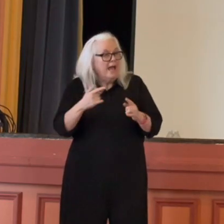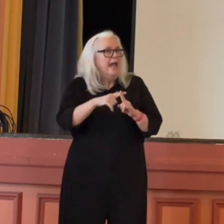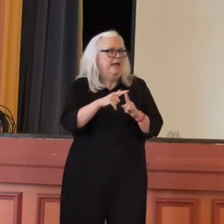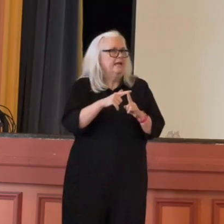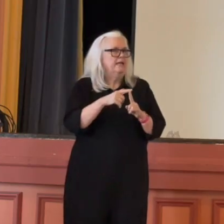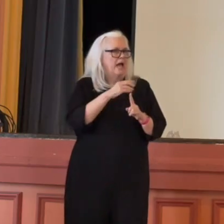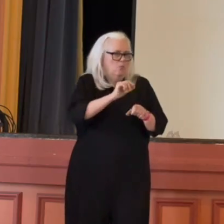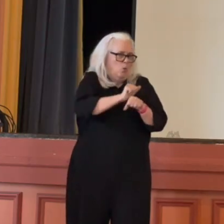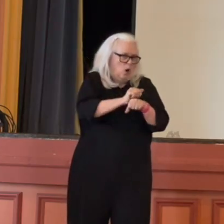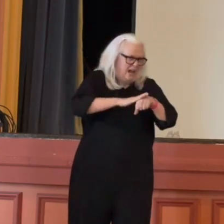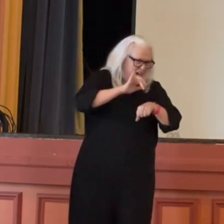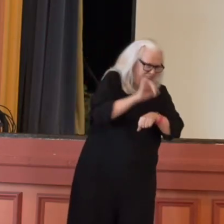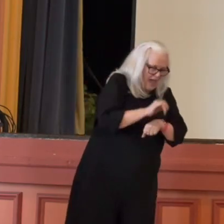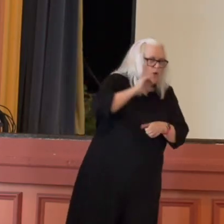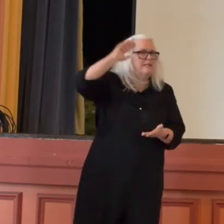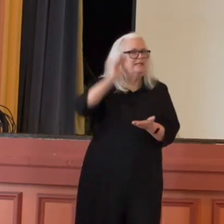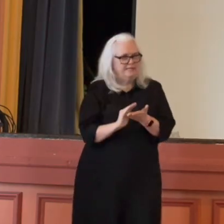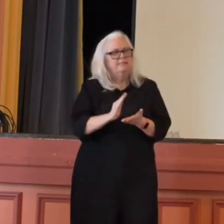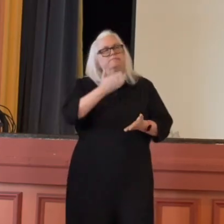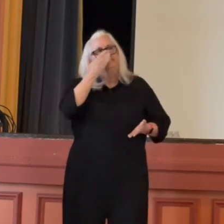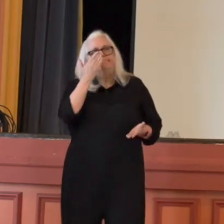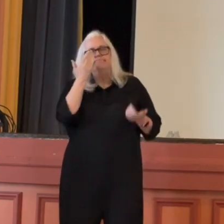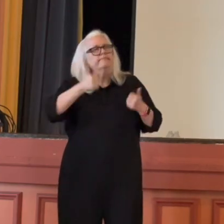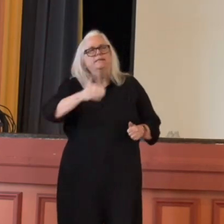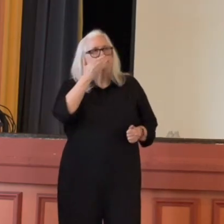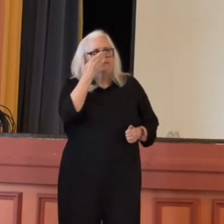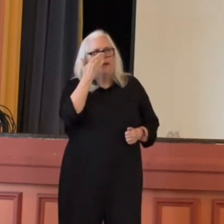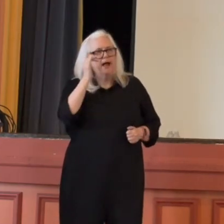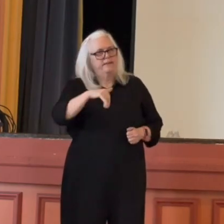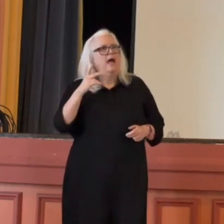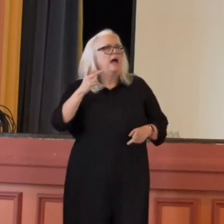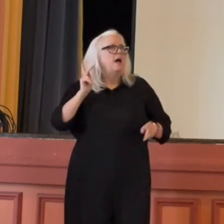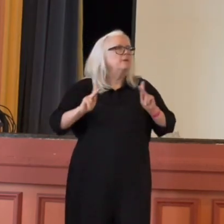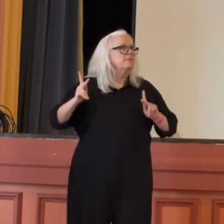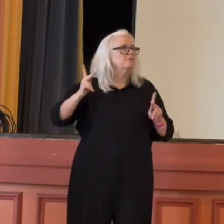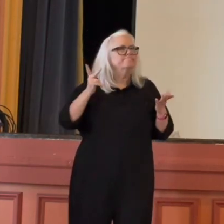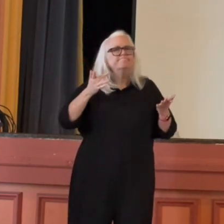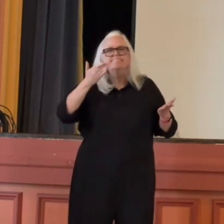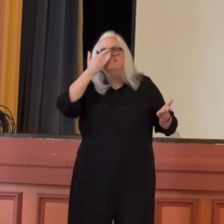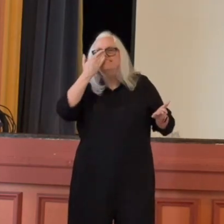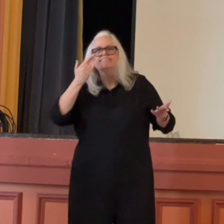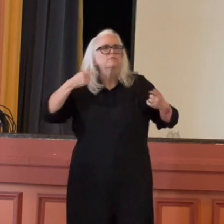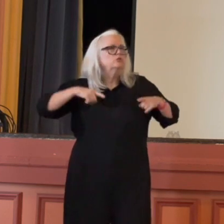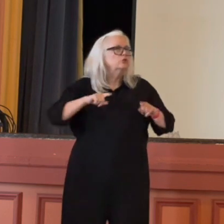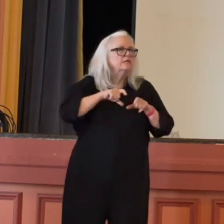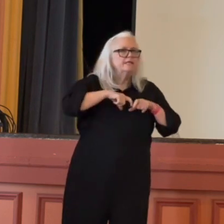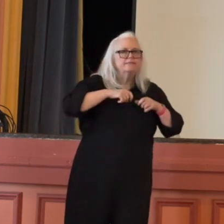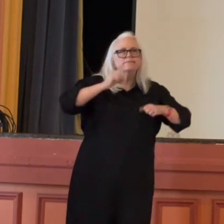those odors. With these underground tanks, we're also looking into putting in